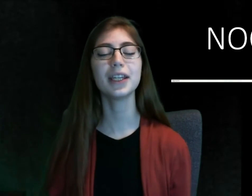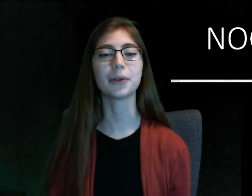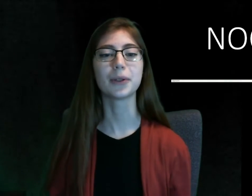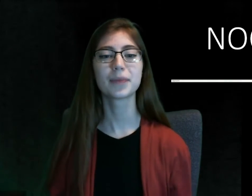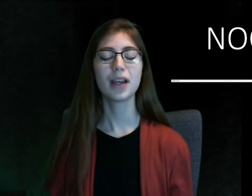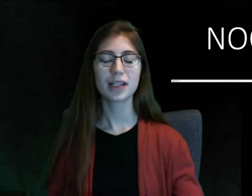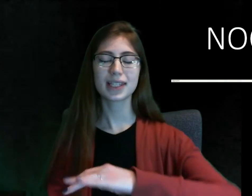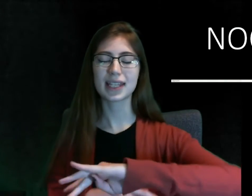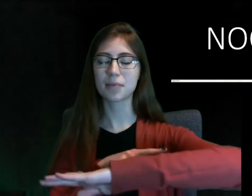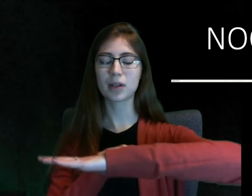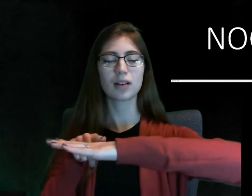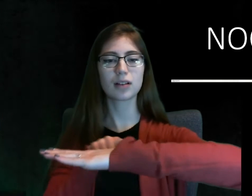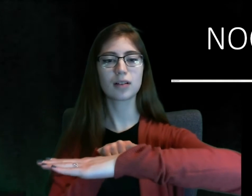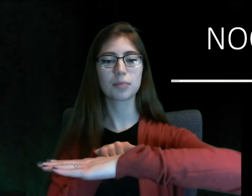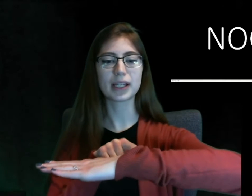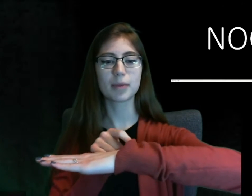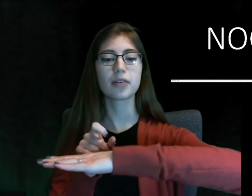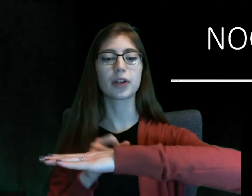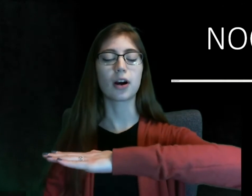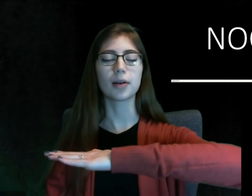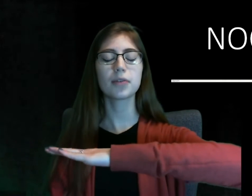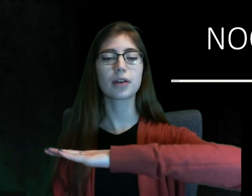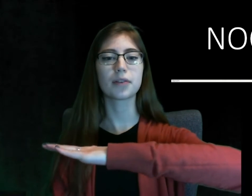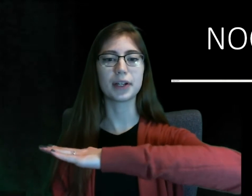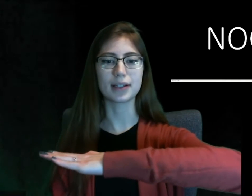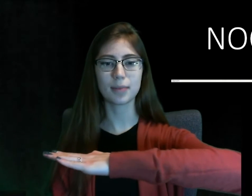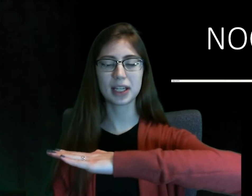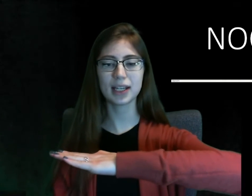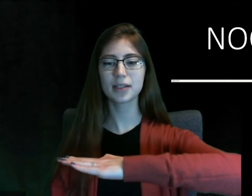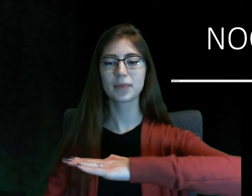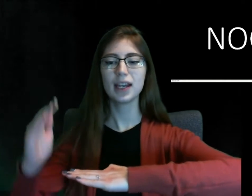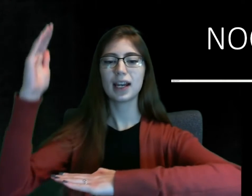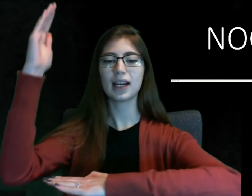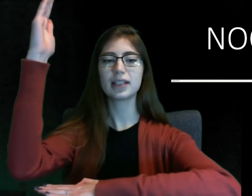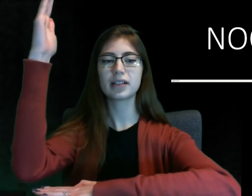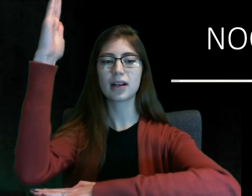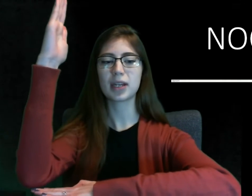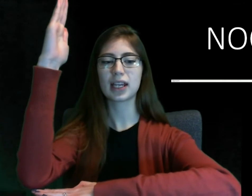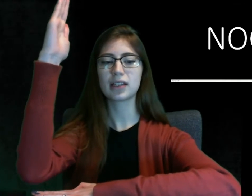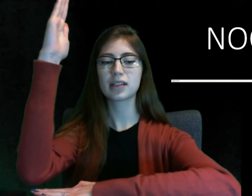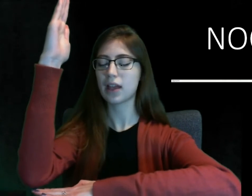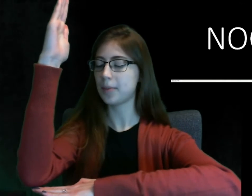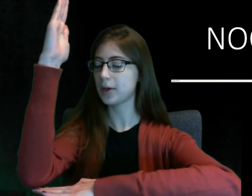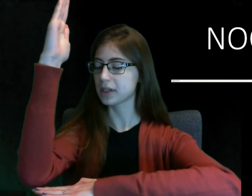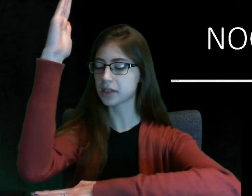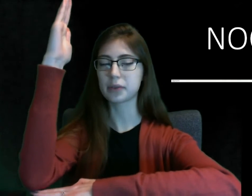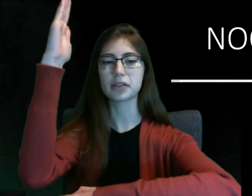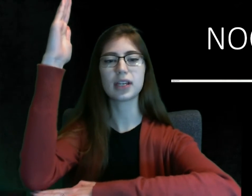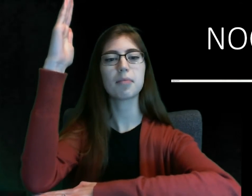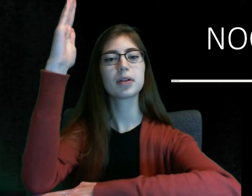Noon. Same placement of your arm of your non-dominant hand, and then your dominant hand elbow is just going to tap